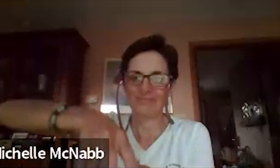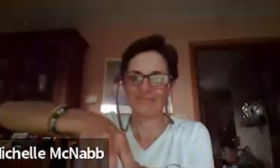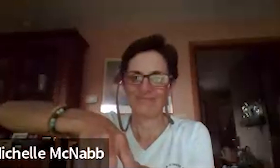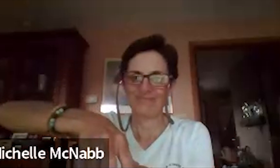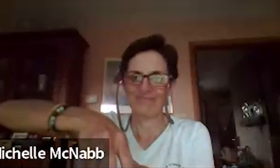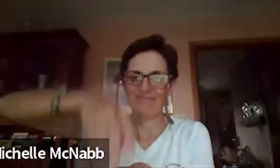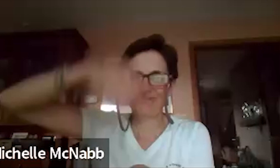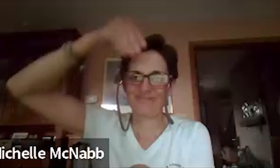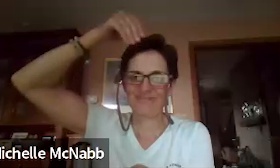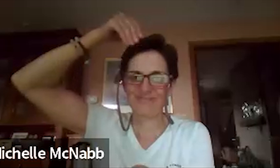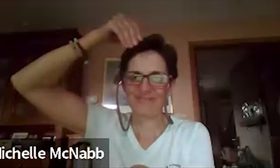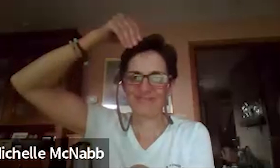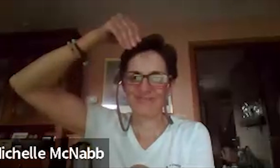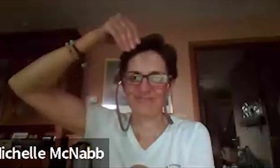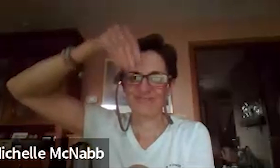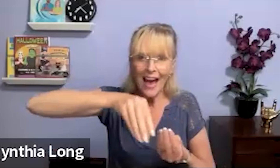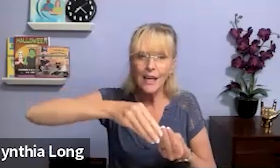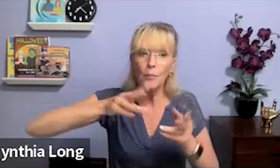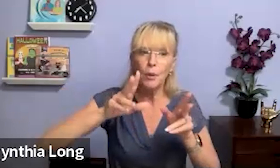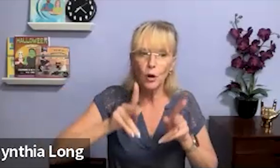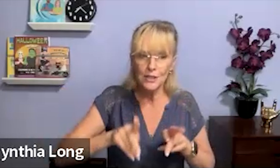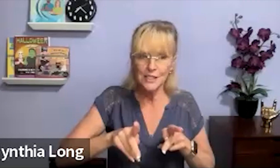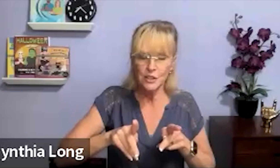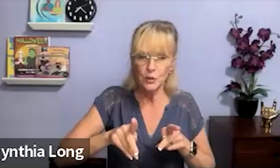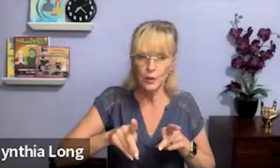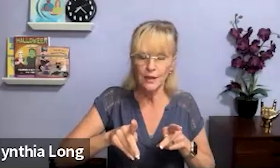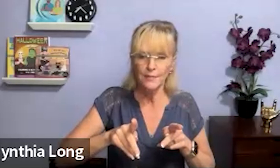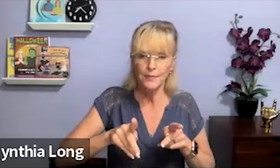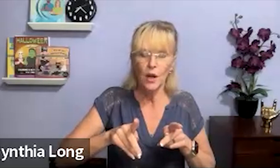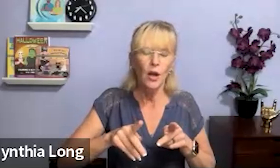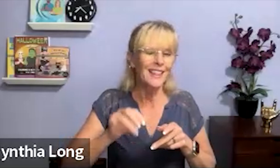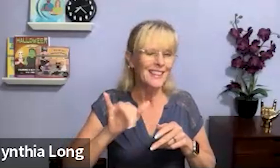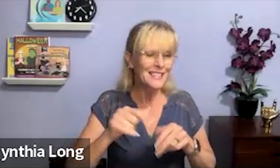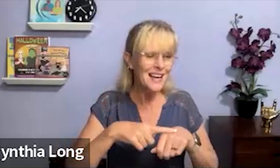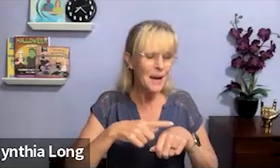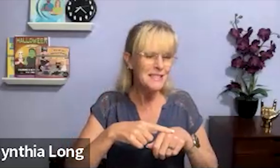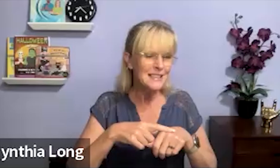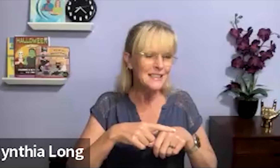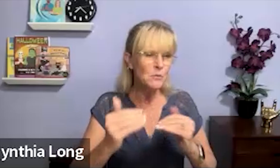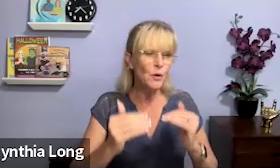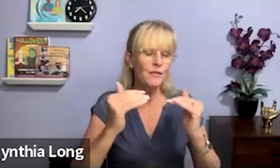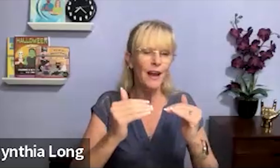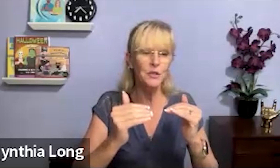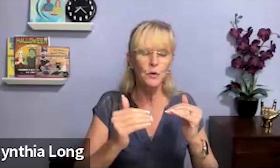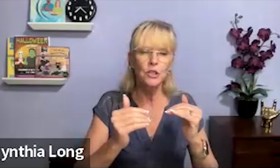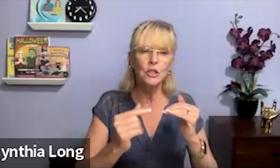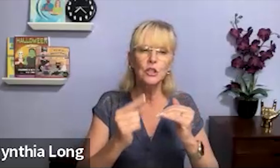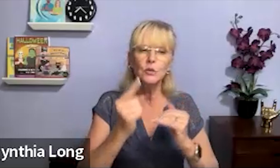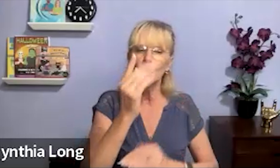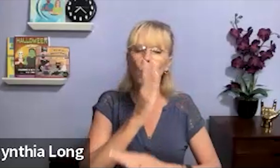Now we're gonna take it and we're gonna add a person to it. And this time it's a little more advanced. We're just gonna do it with